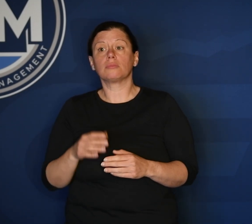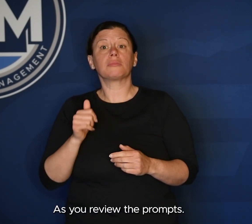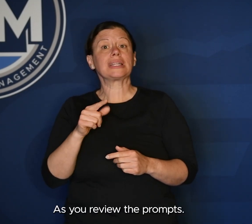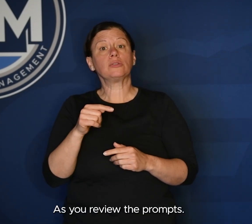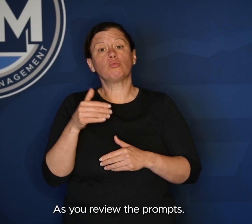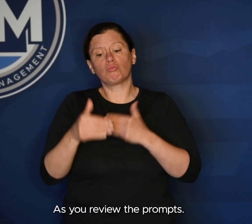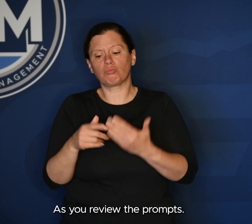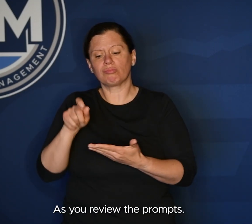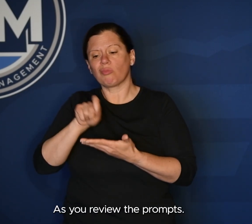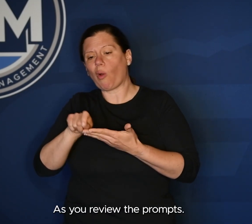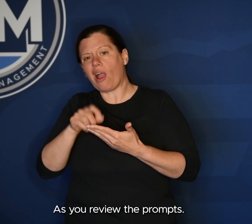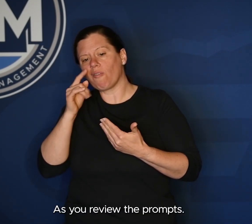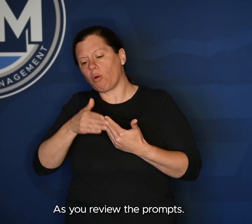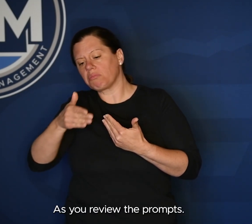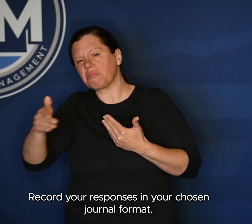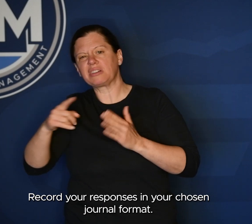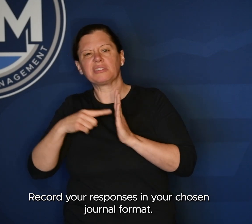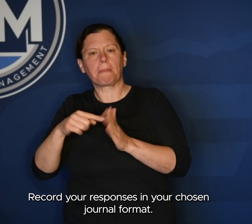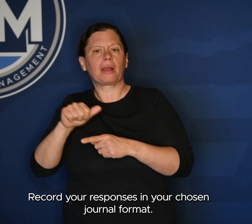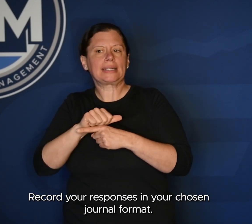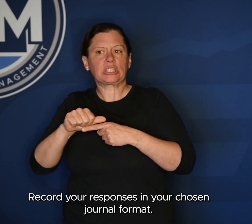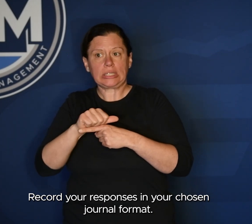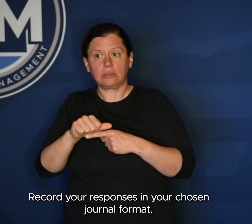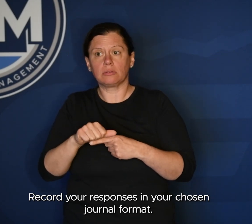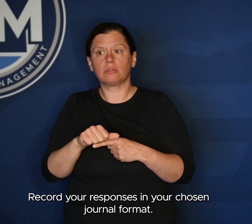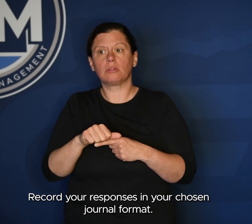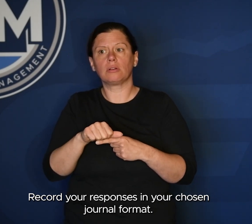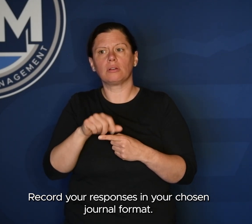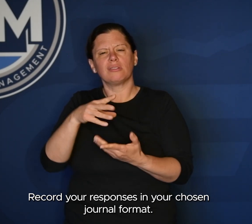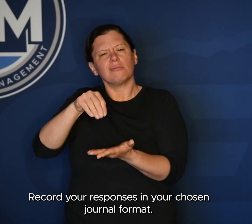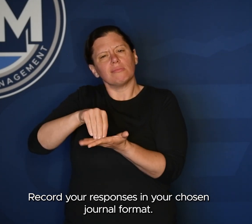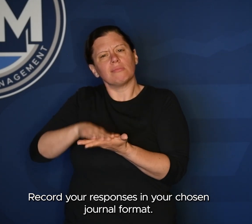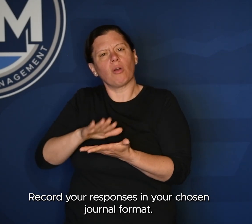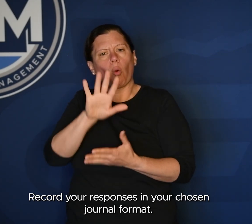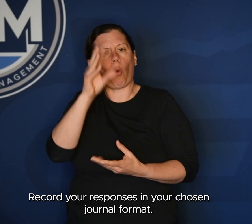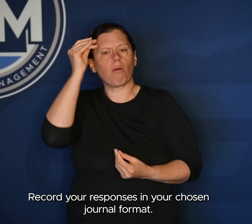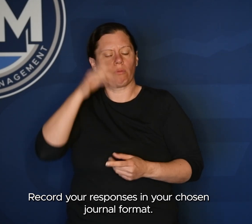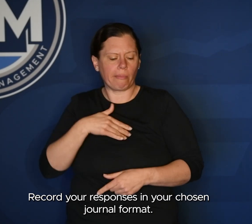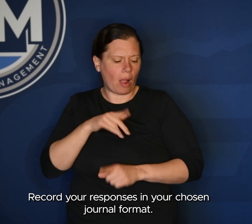As you review the prompts, record your responses in your chosen journal format.